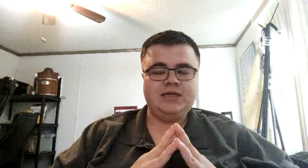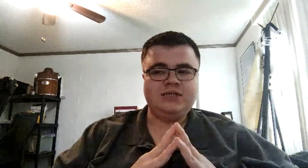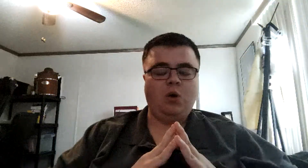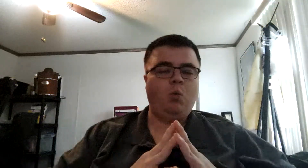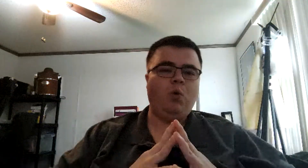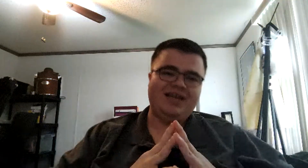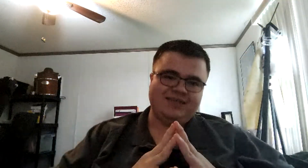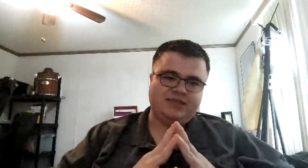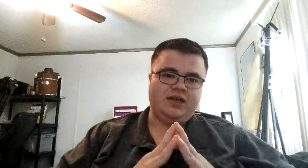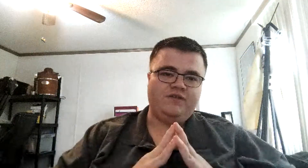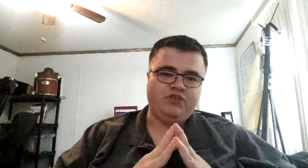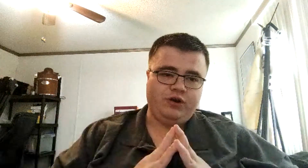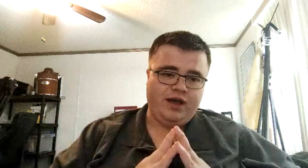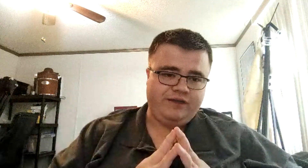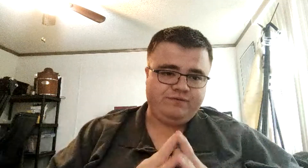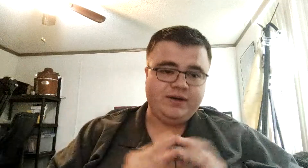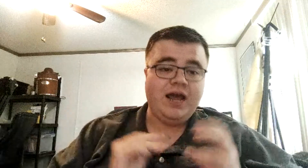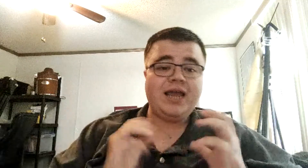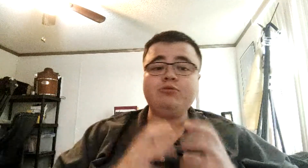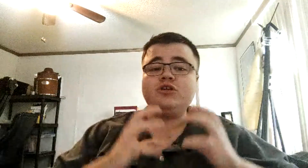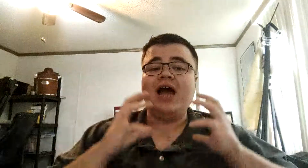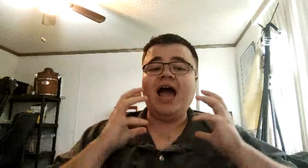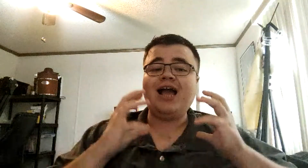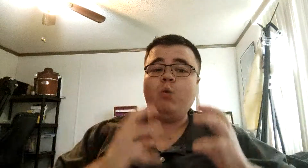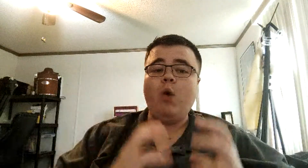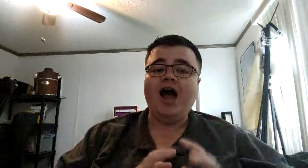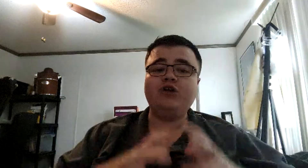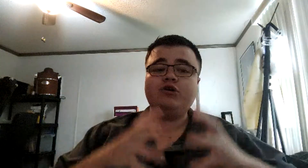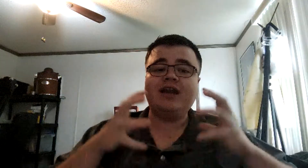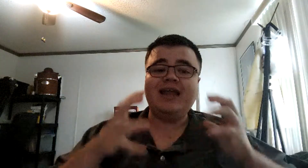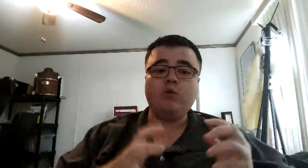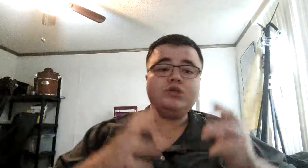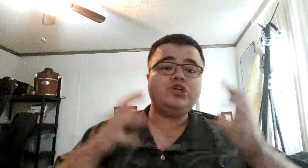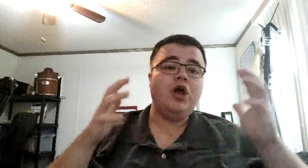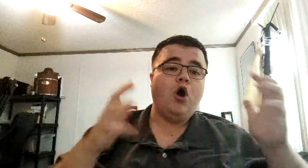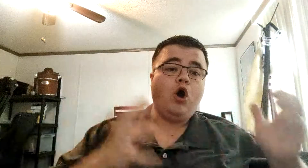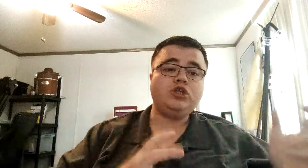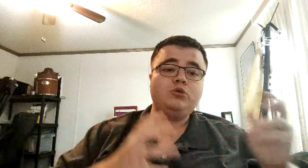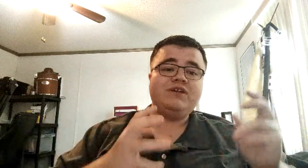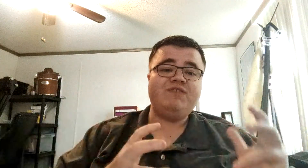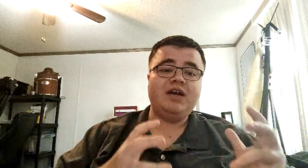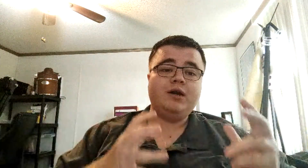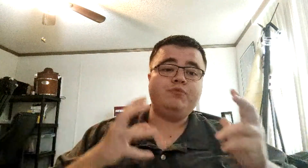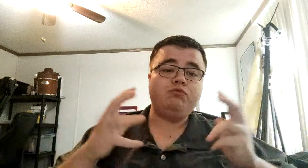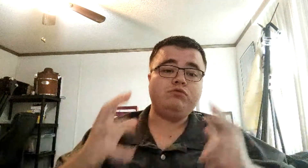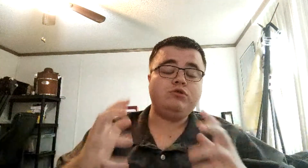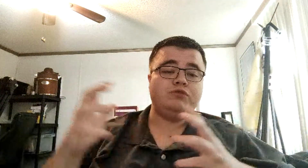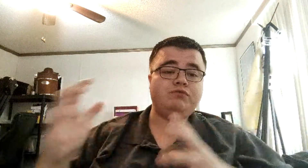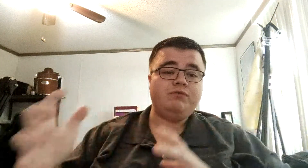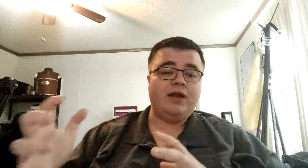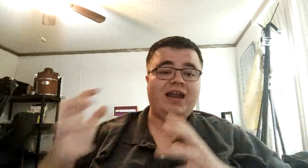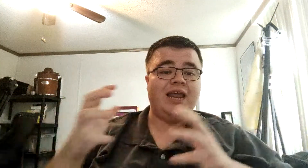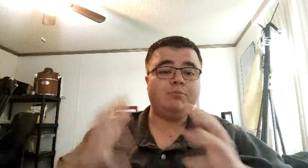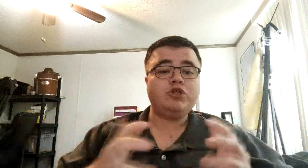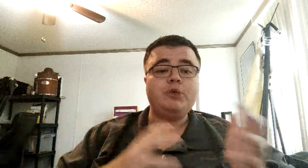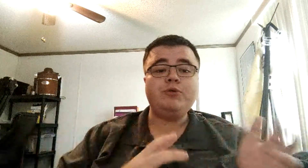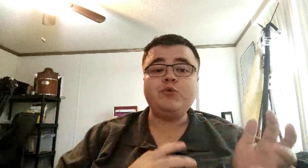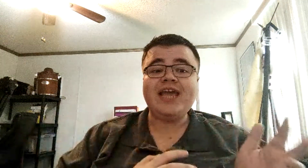so ways of their life. They're able to acquire language, also develop the rules, and able to communicate